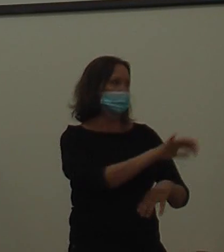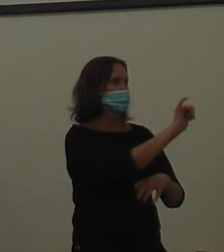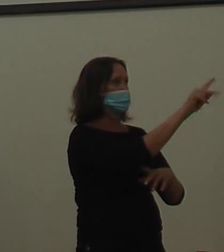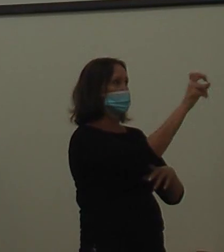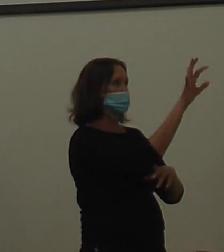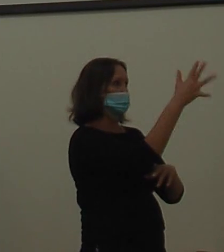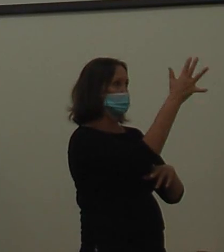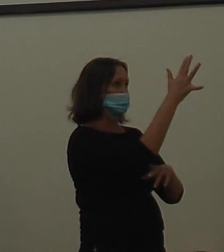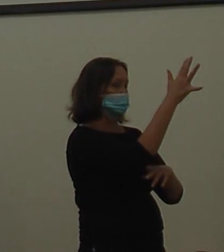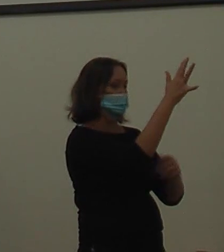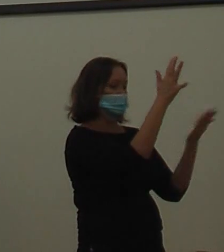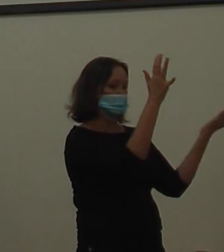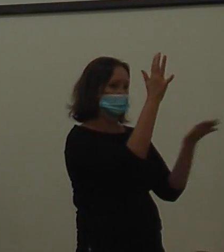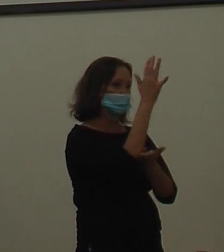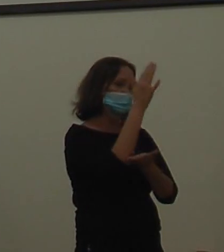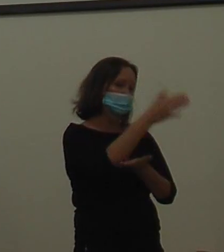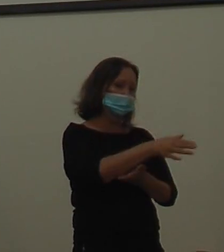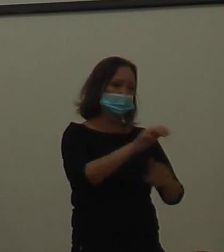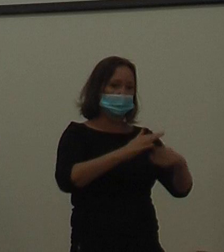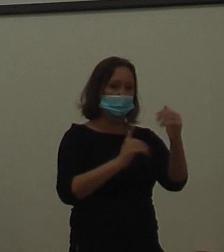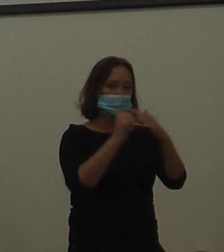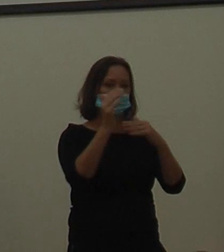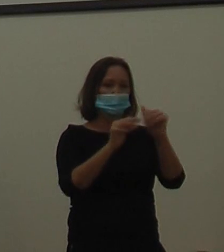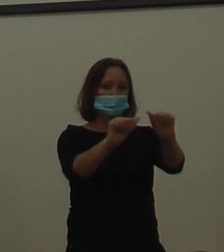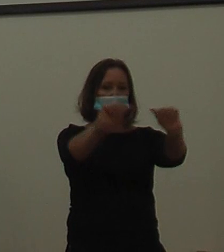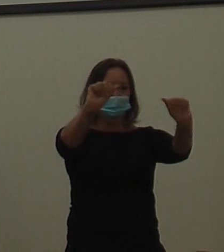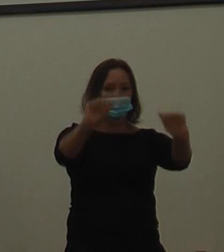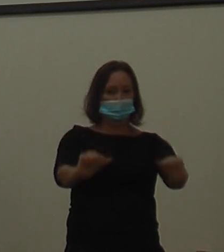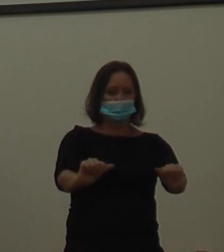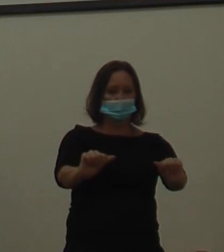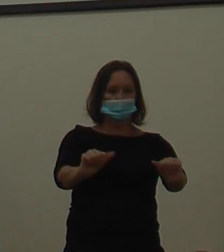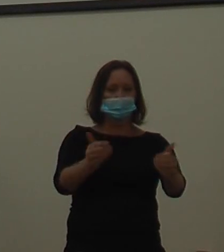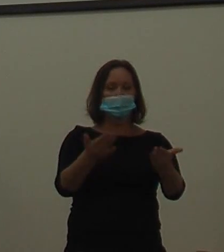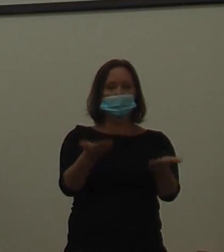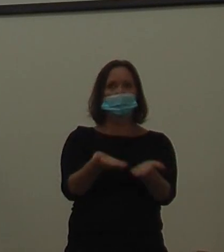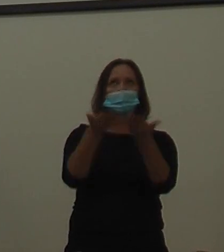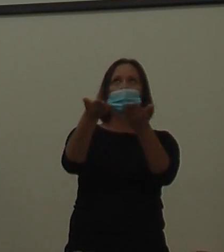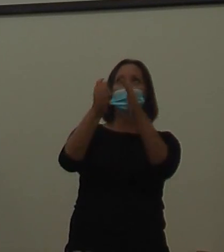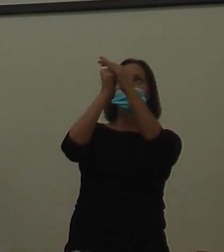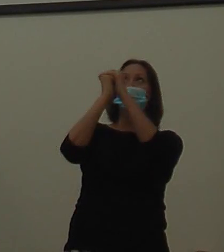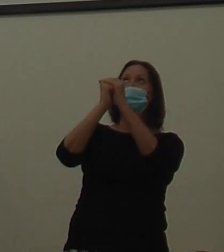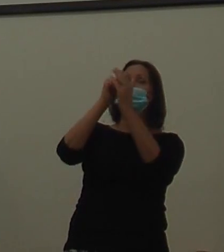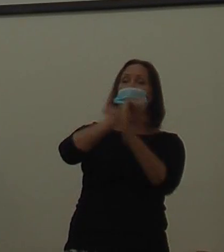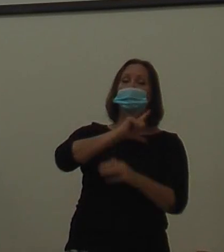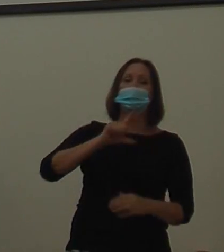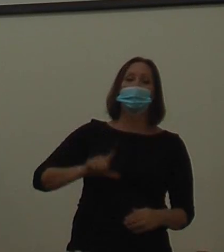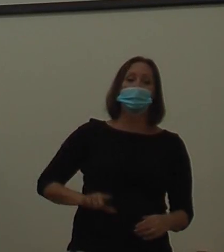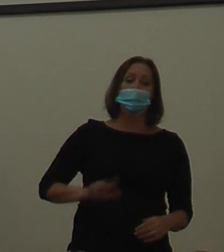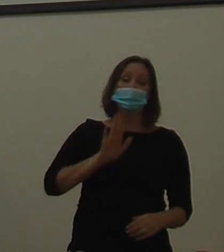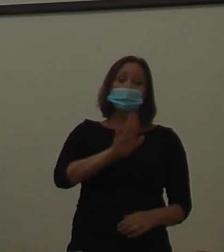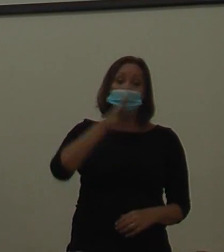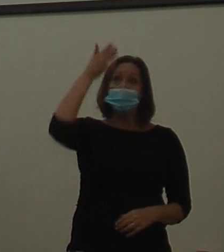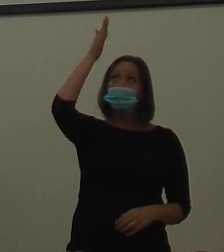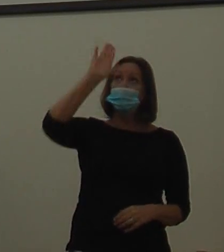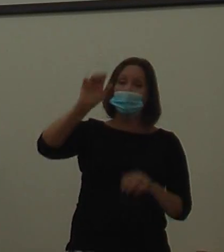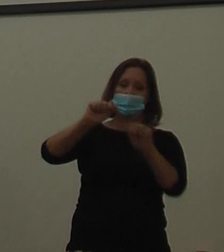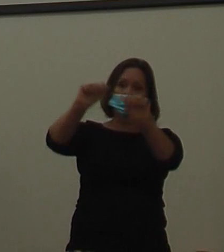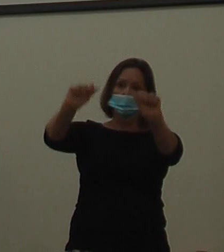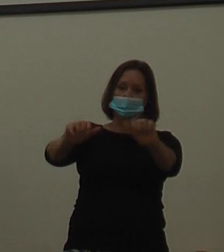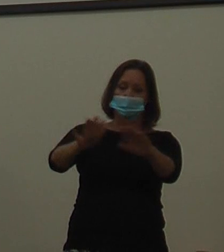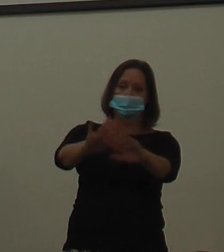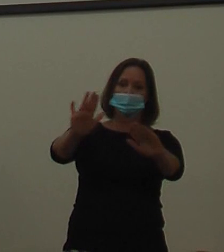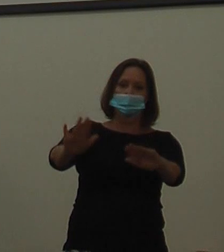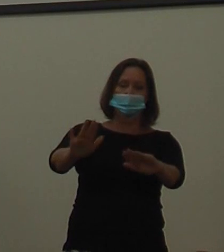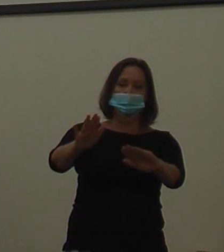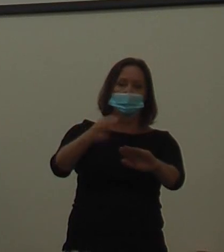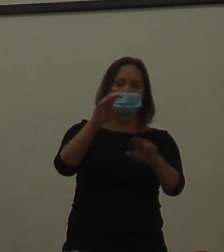is beside it and build an altar to the Lord your God on the top of the stronghold here with stones laid